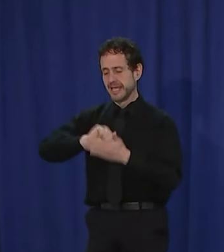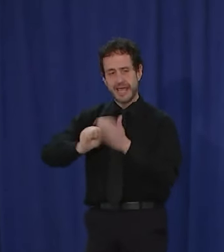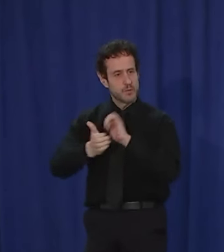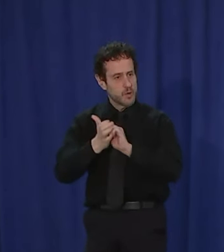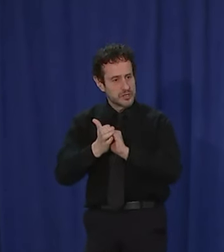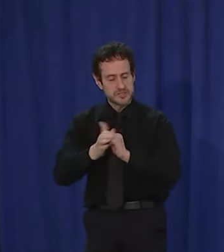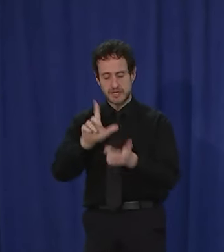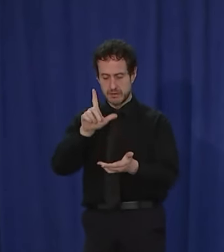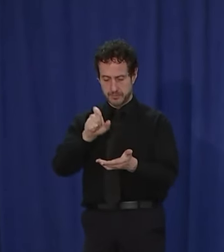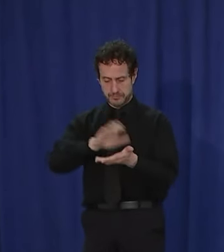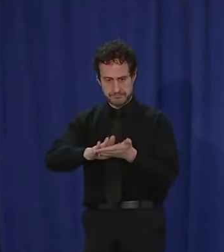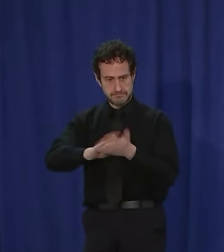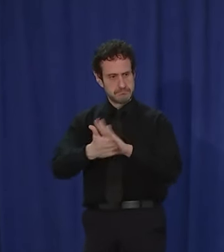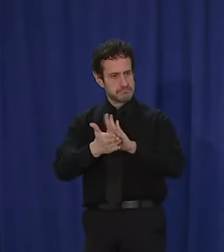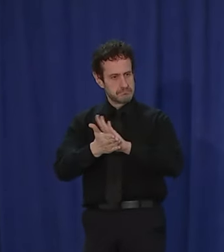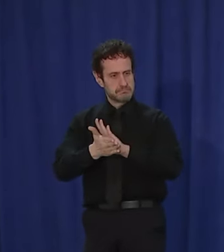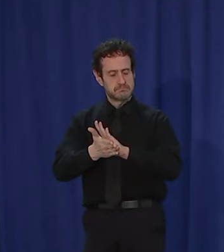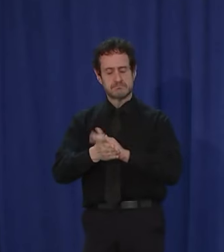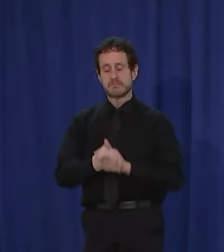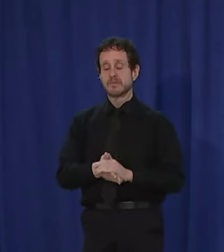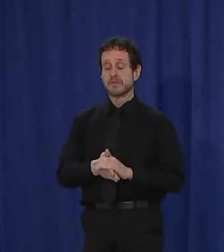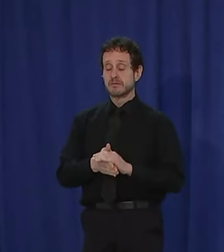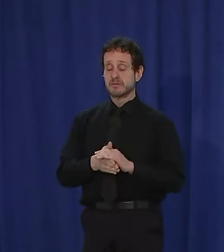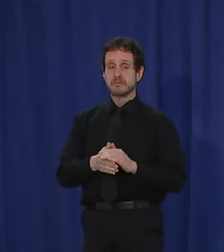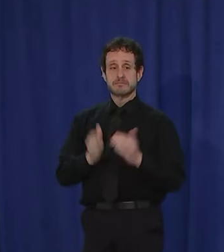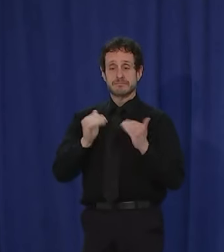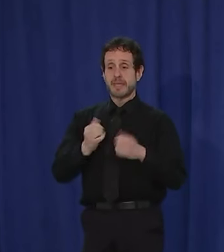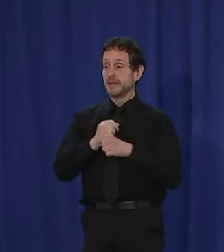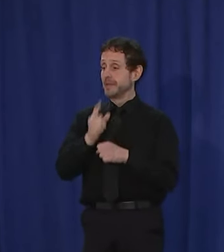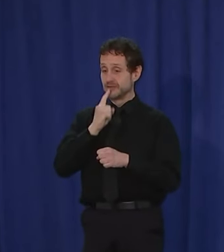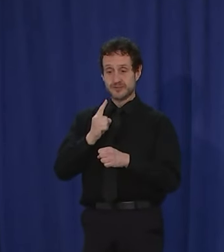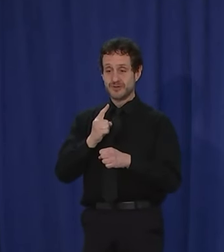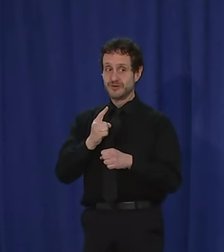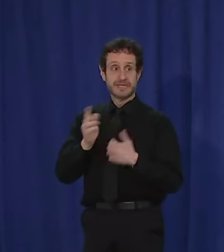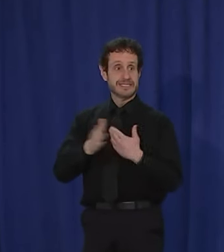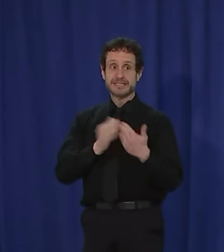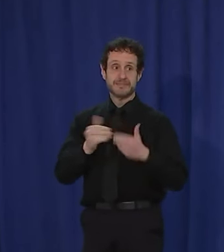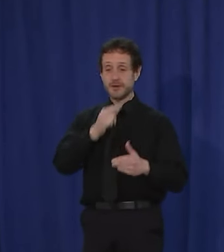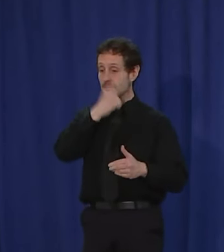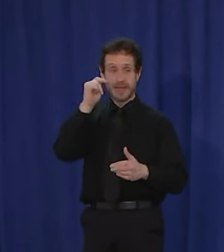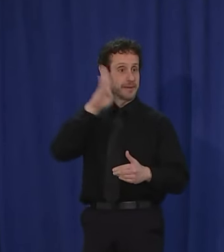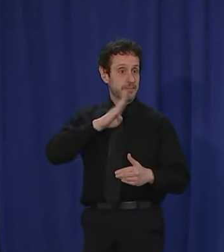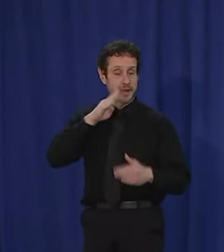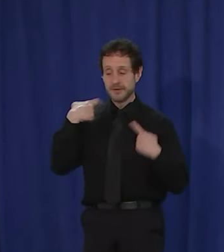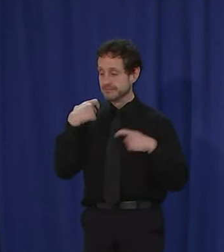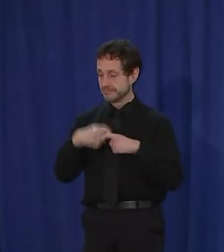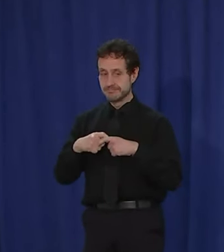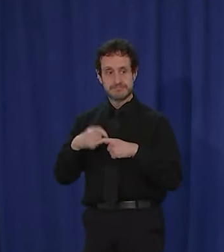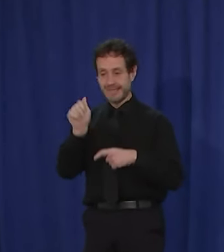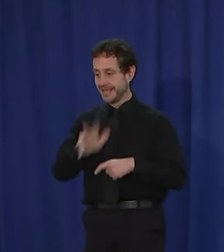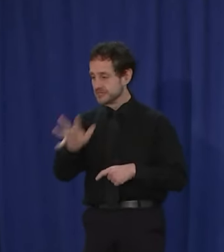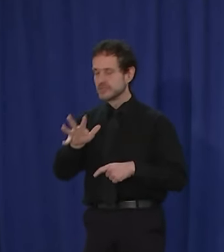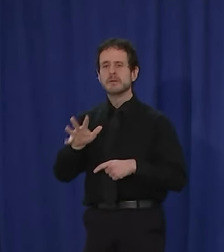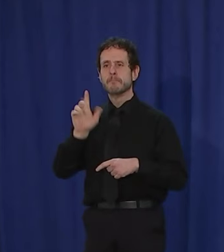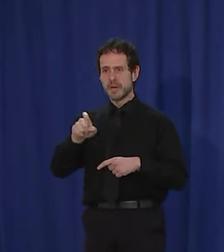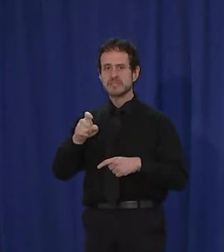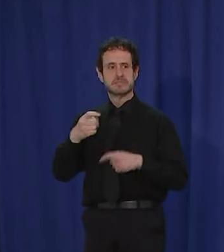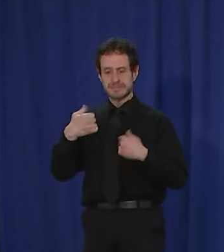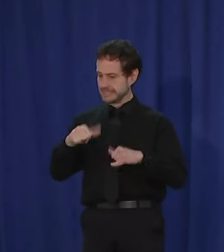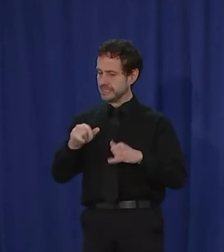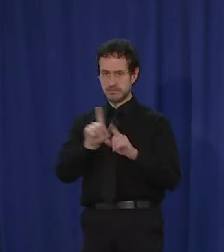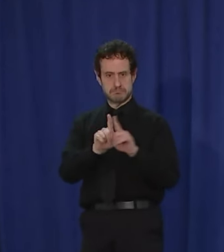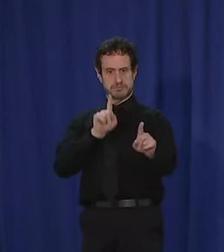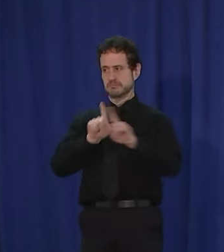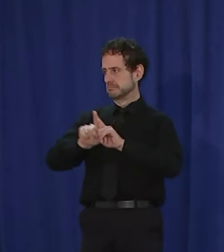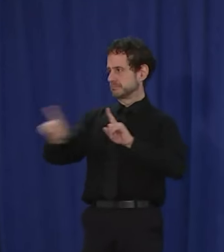hand sanitizers, but also just making sure social distancing is something that they understand and appreciate why it's so important. We